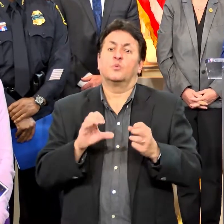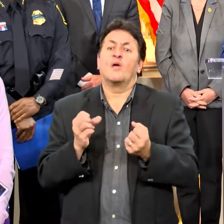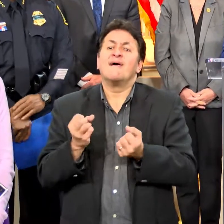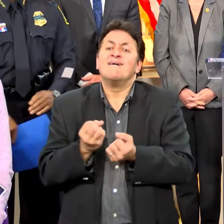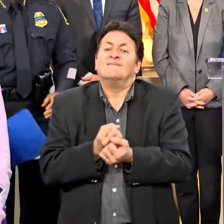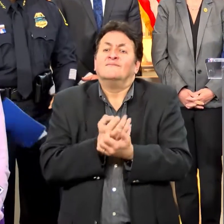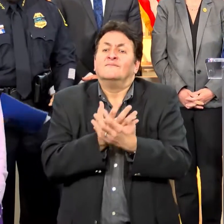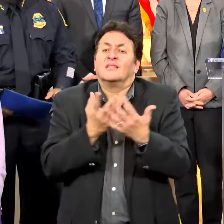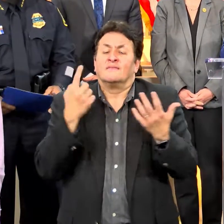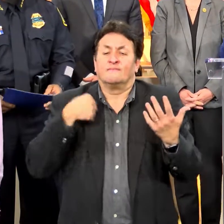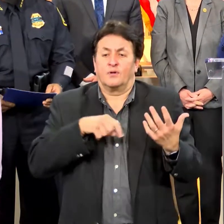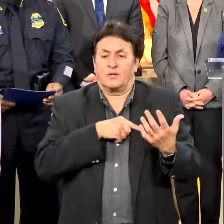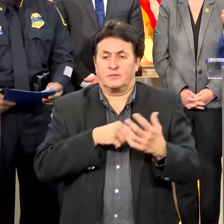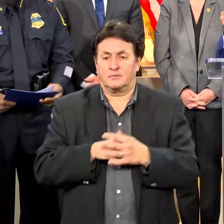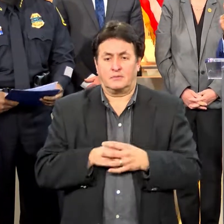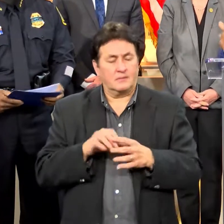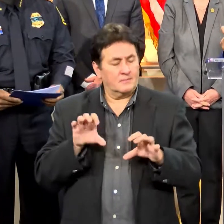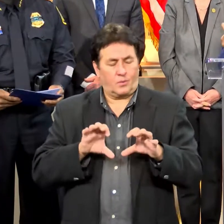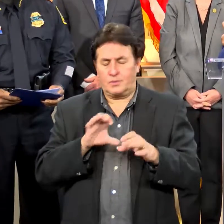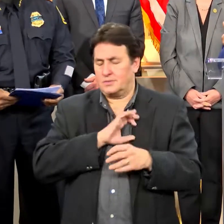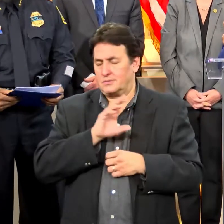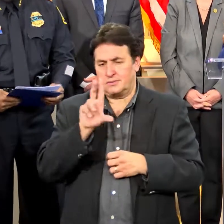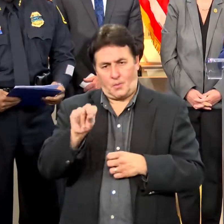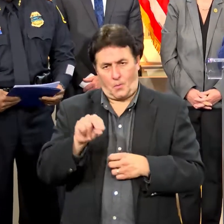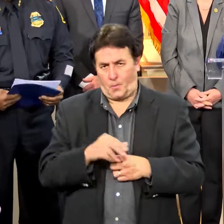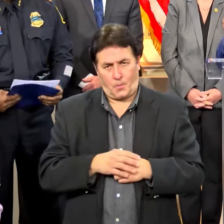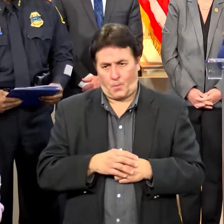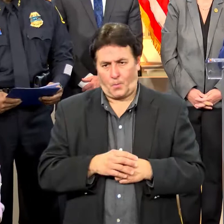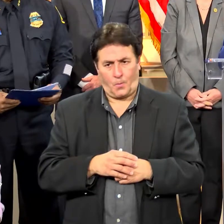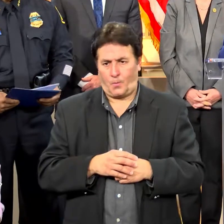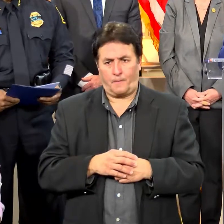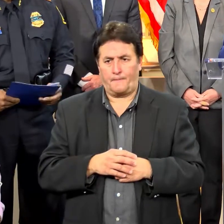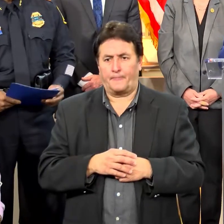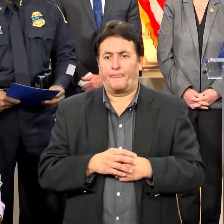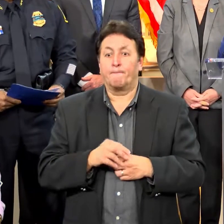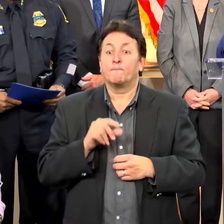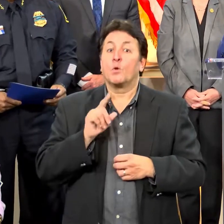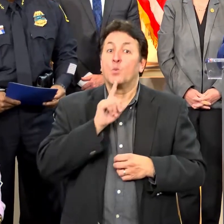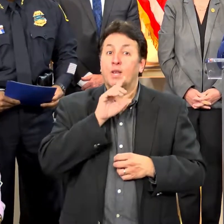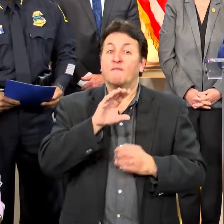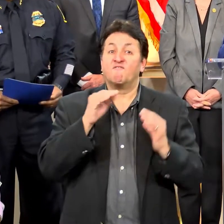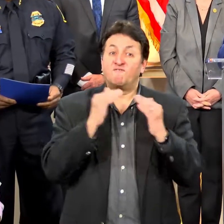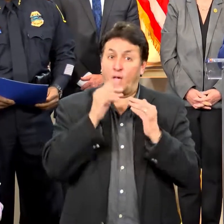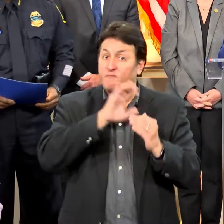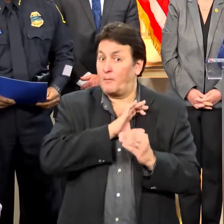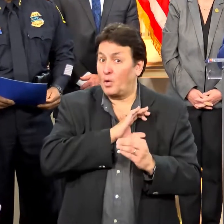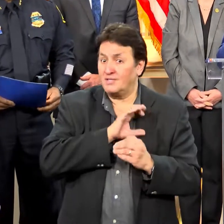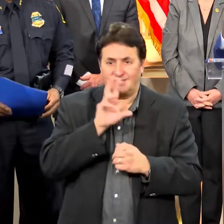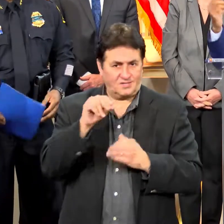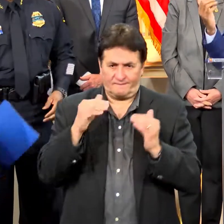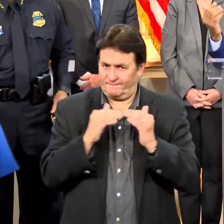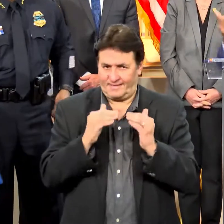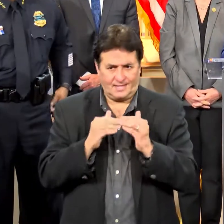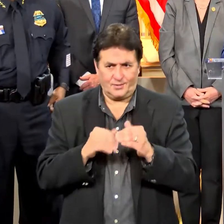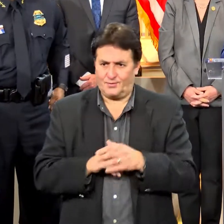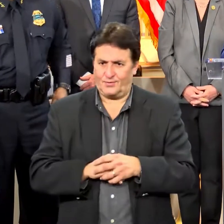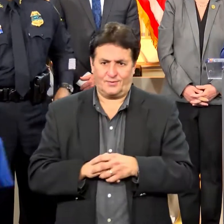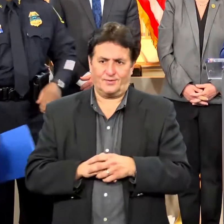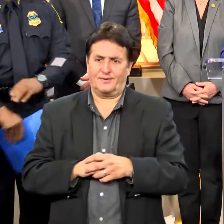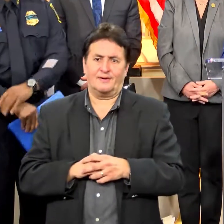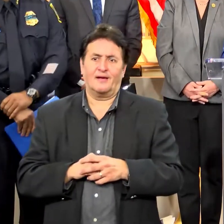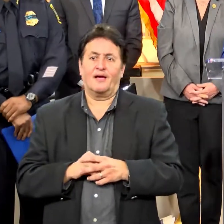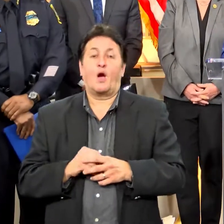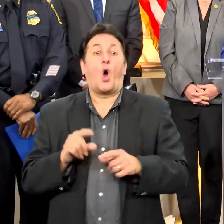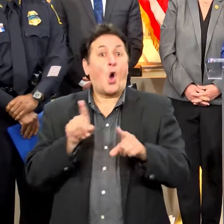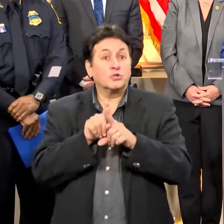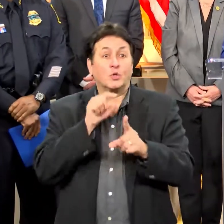and they cannot. It is unfair to them, and quite frankly, it is unsafe. So when all of us